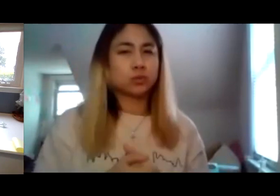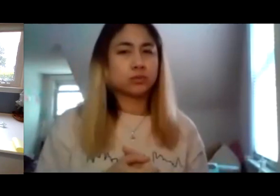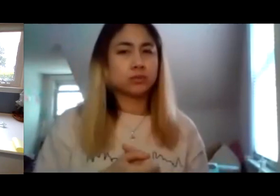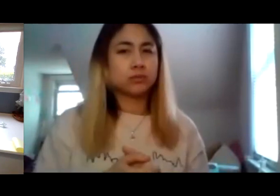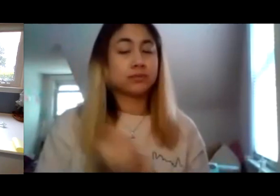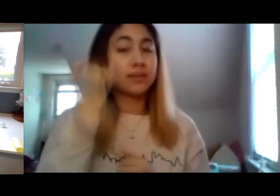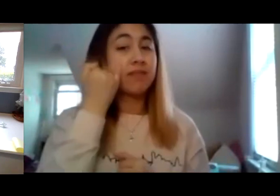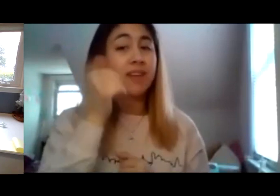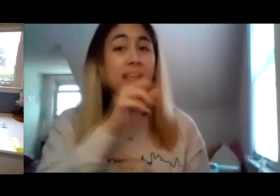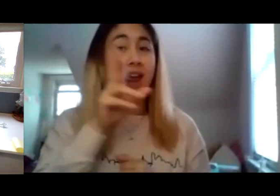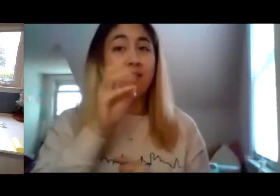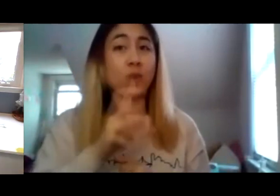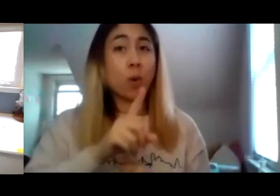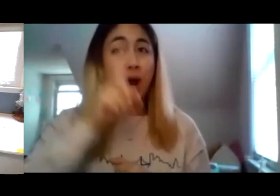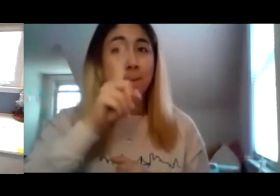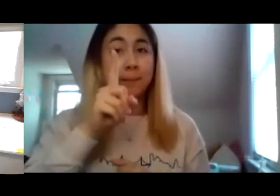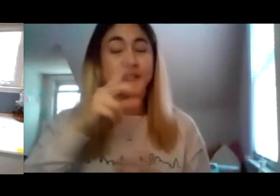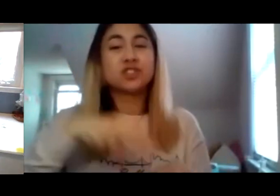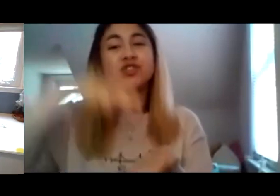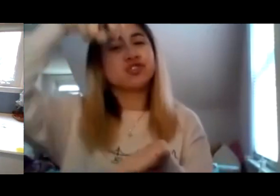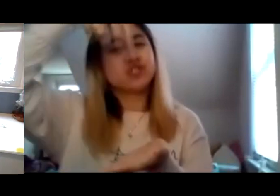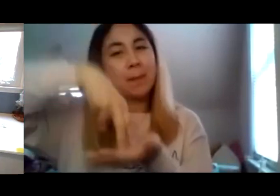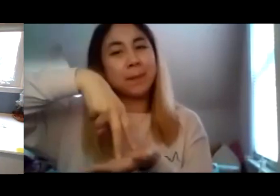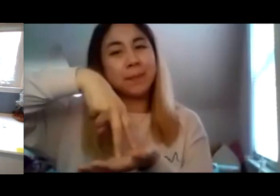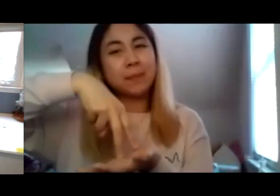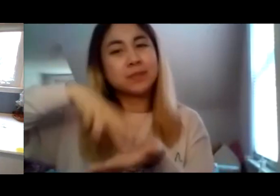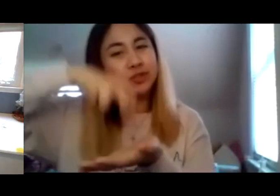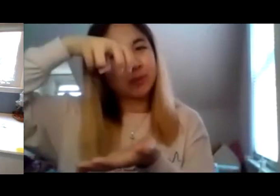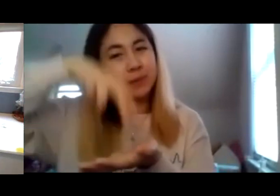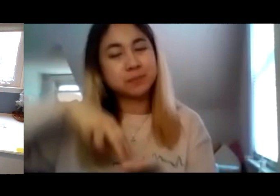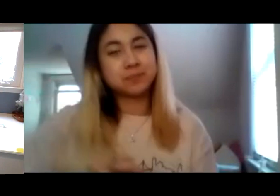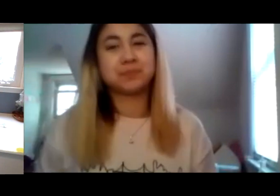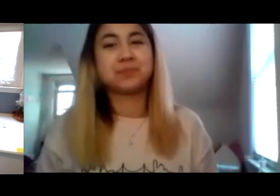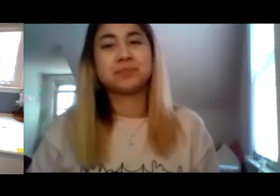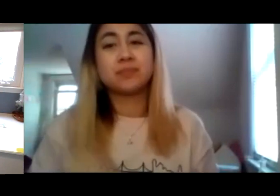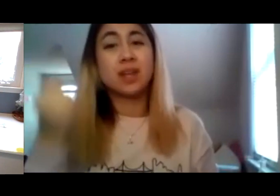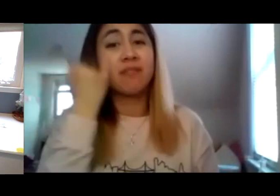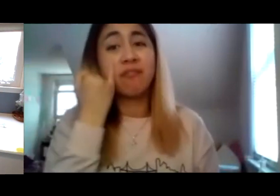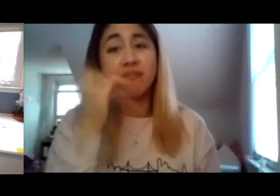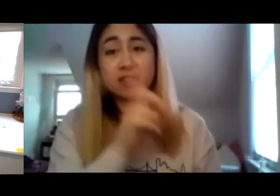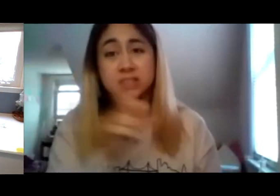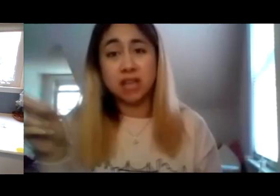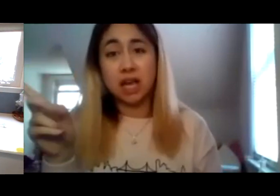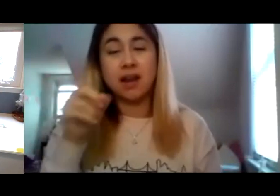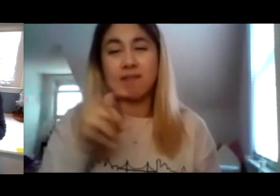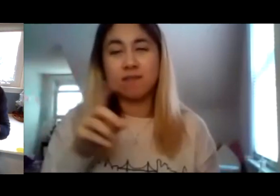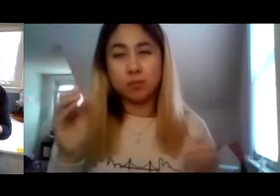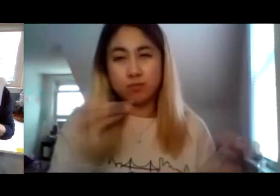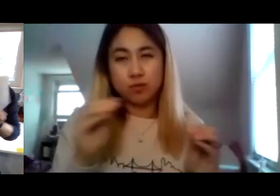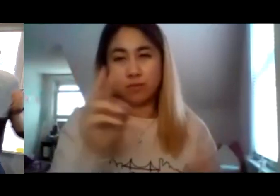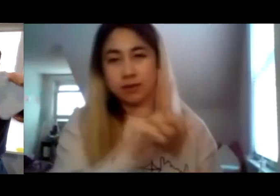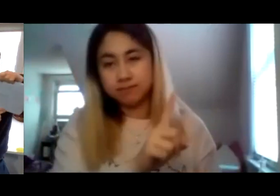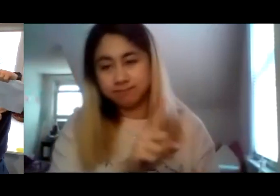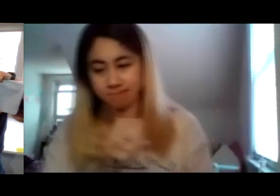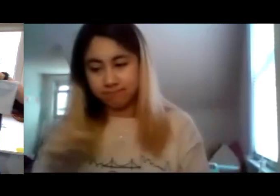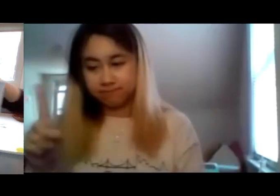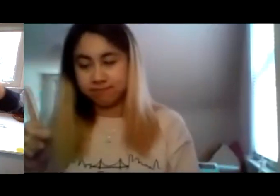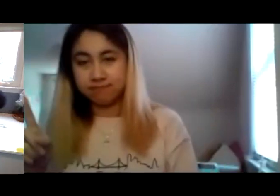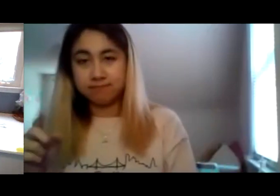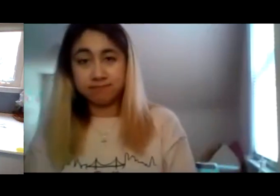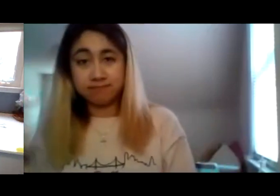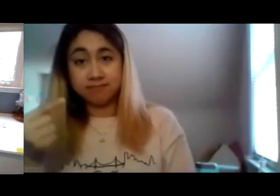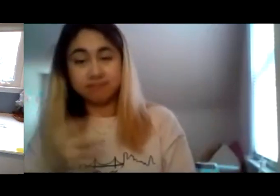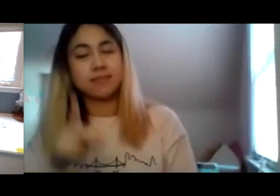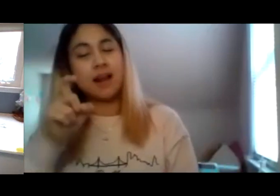the arrow says up, we jump up. The arrow's to the side, to the